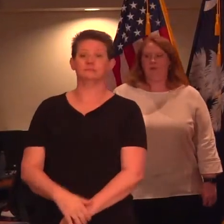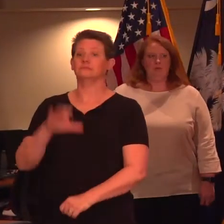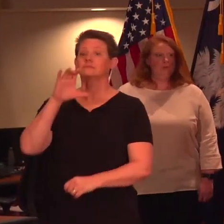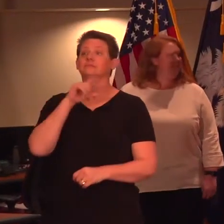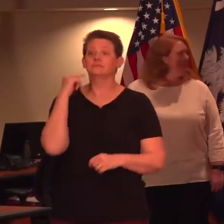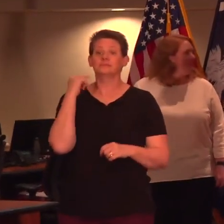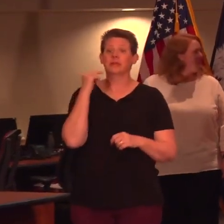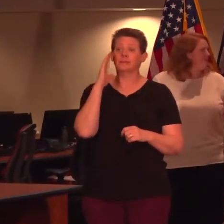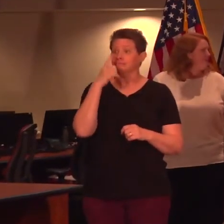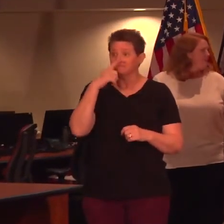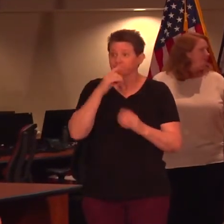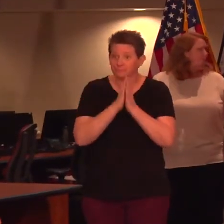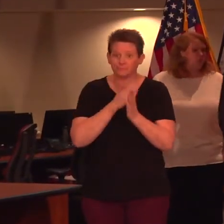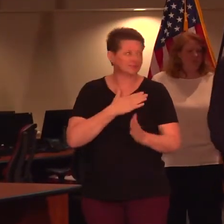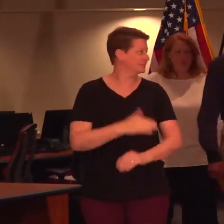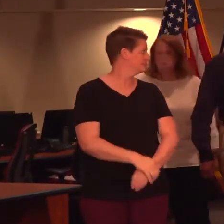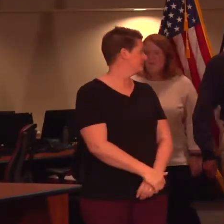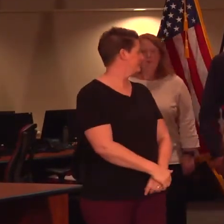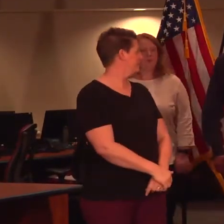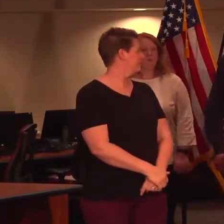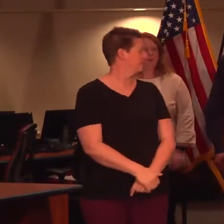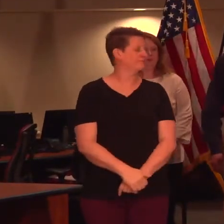Chaplain Dark, if you please. Yes, sir.